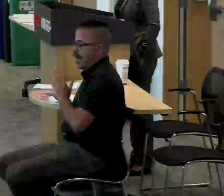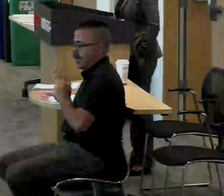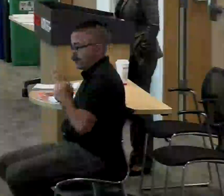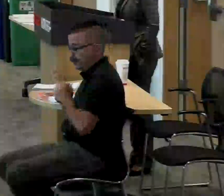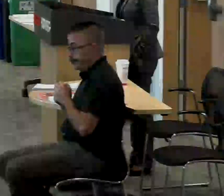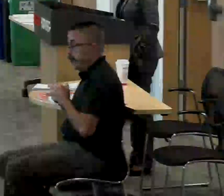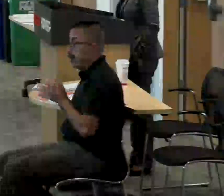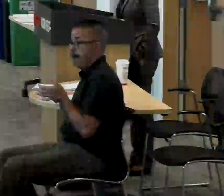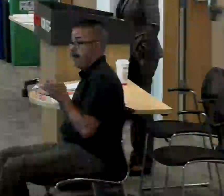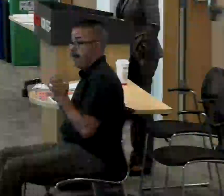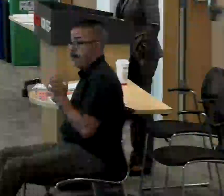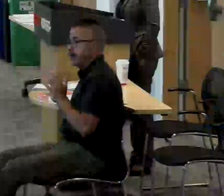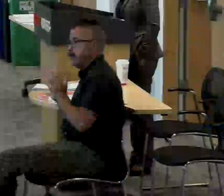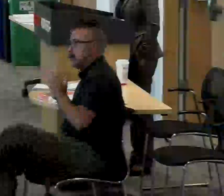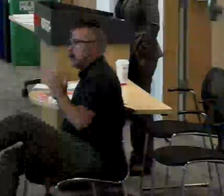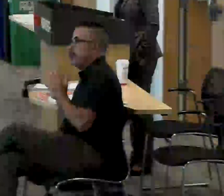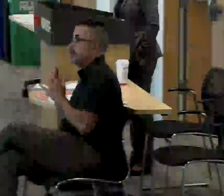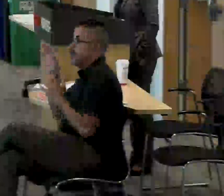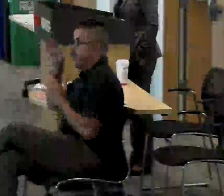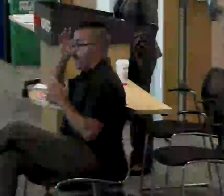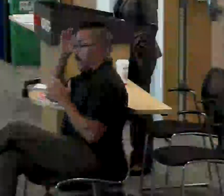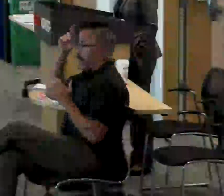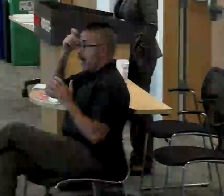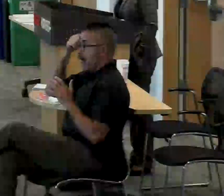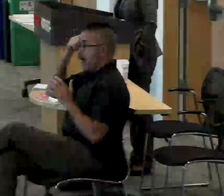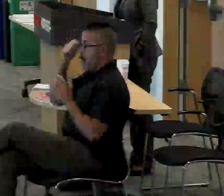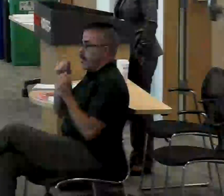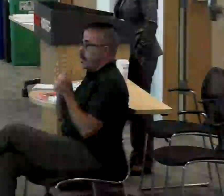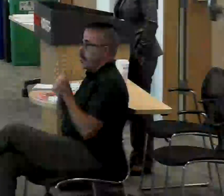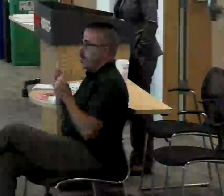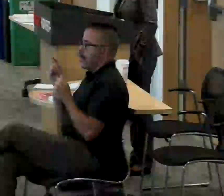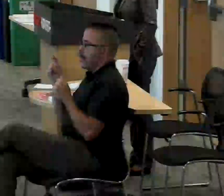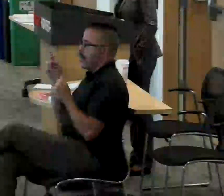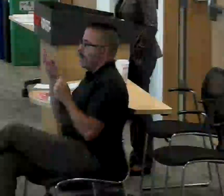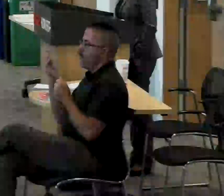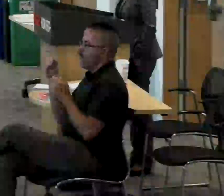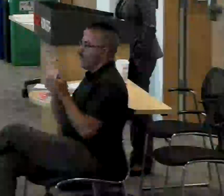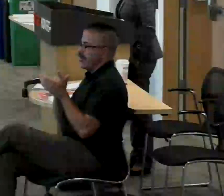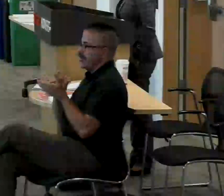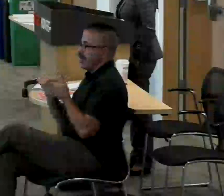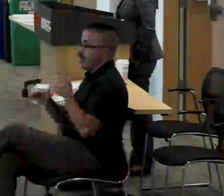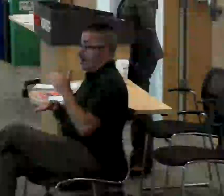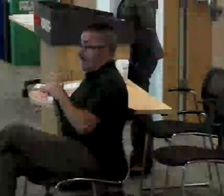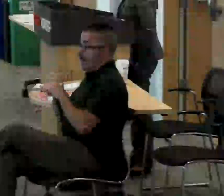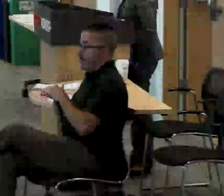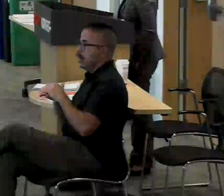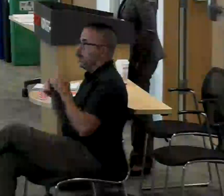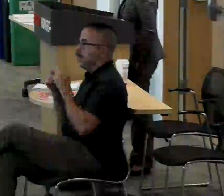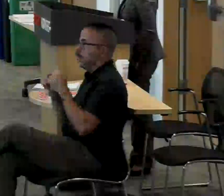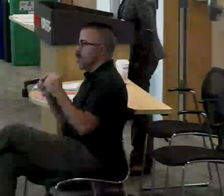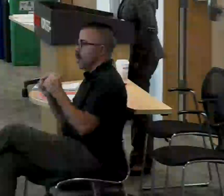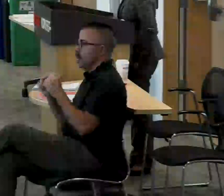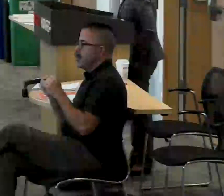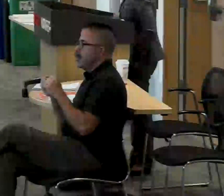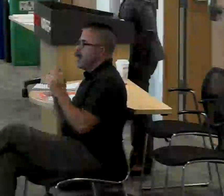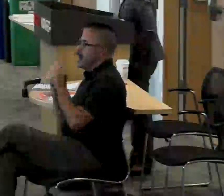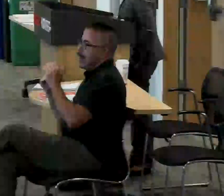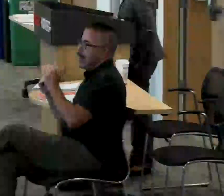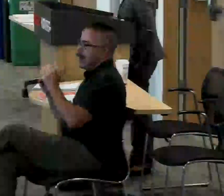is the federal government, with the $14,000 cap, has tried to limit, at least annually, their tax loss,